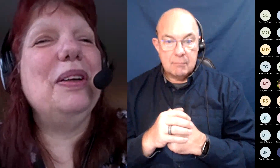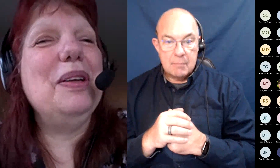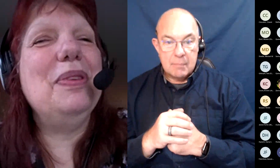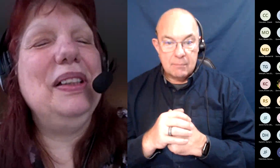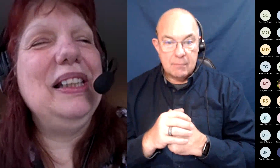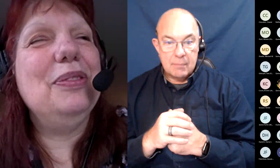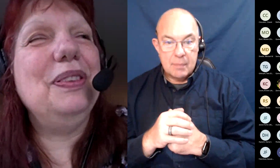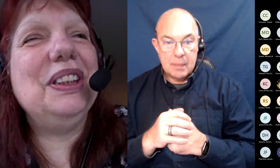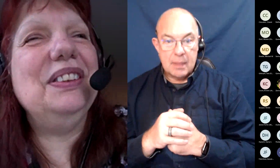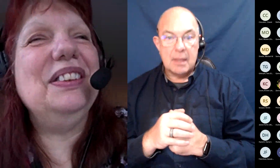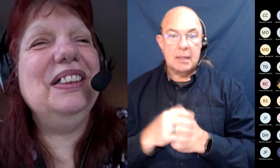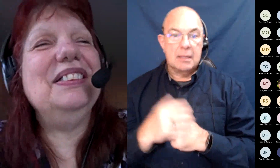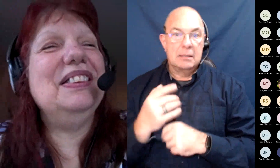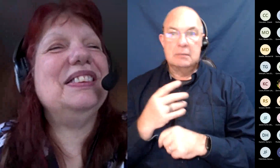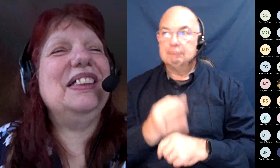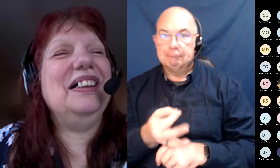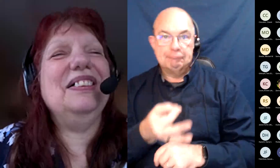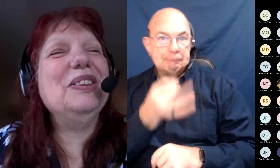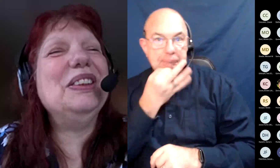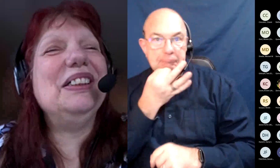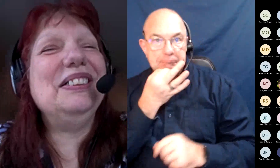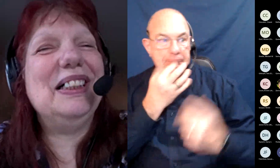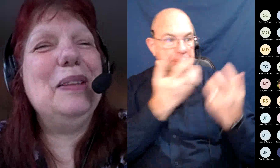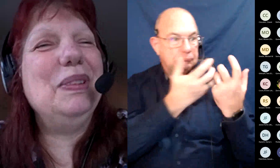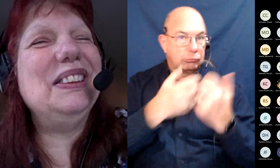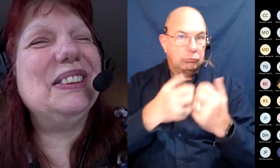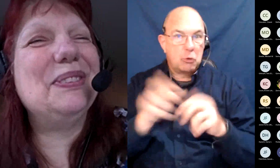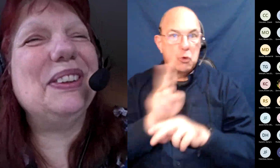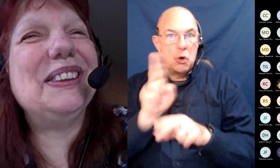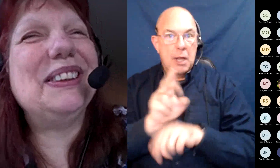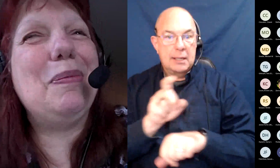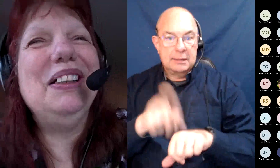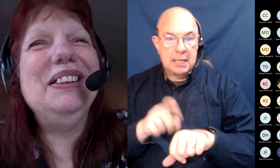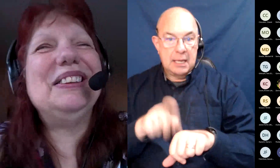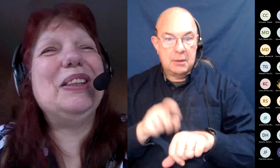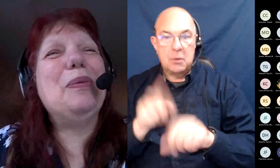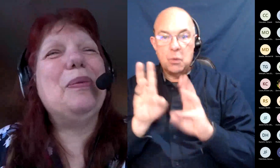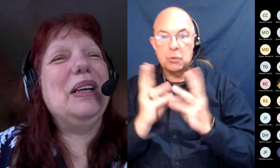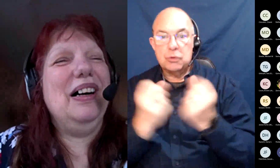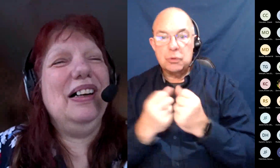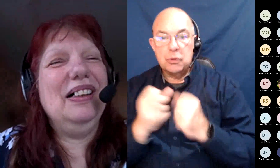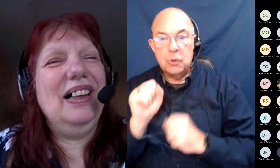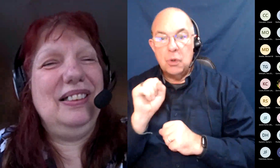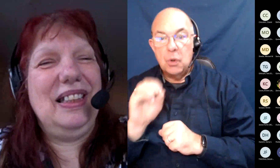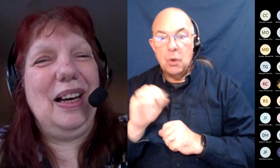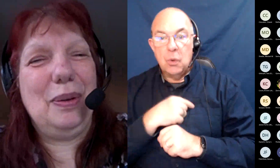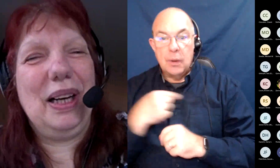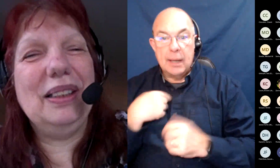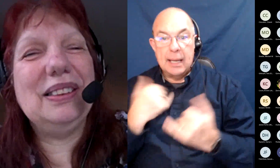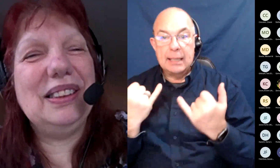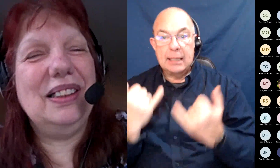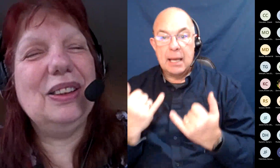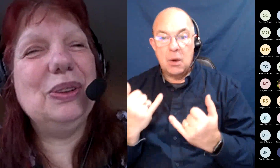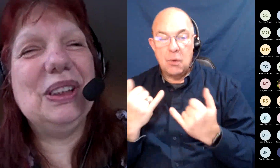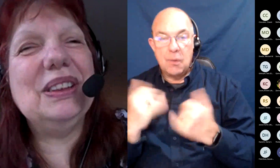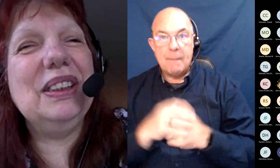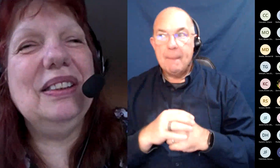we were very efficient in this using our time in this workshop. So we are now